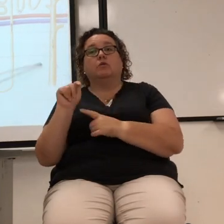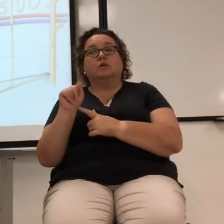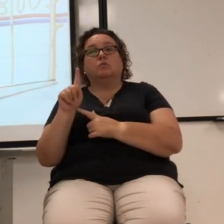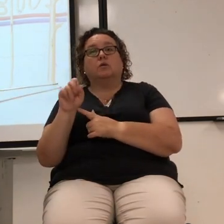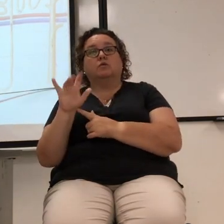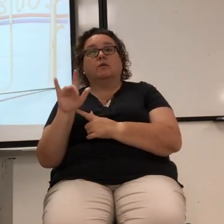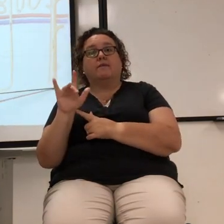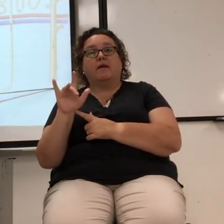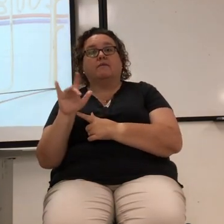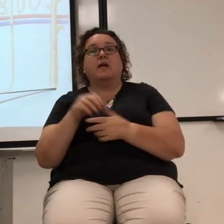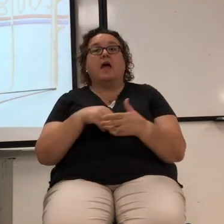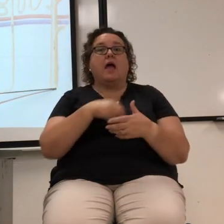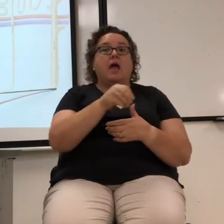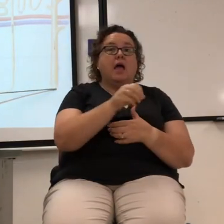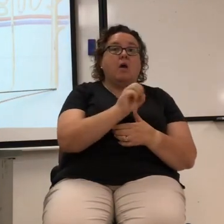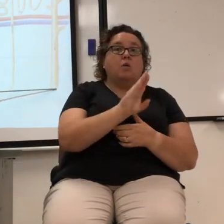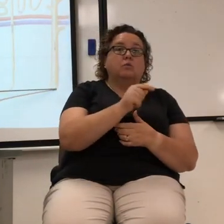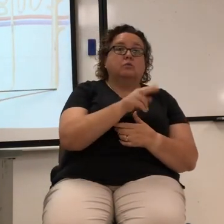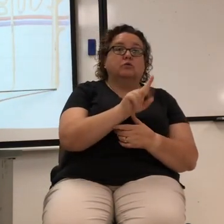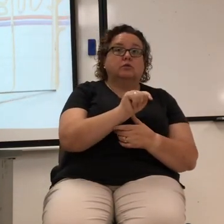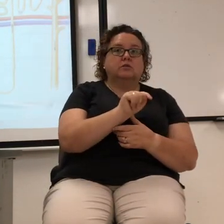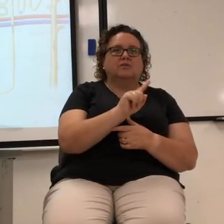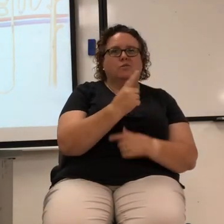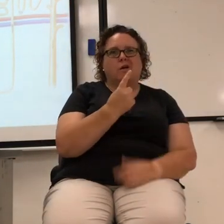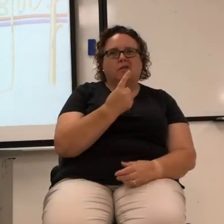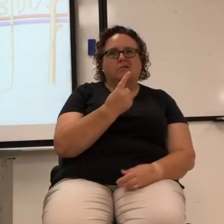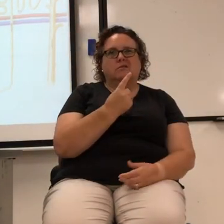125, output only 1.